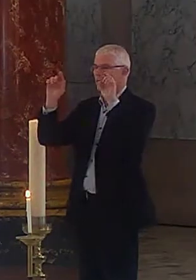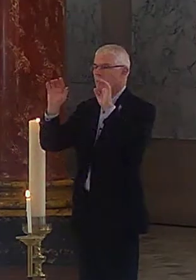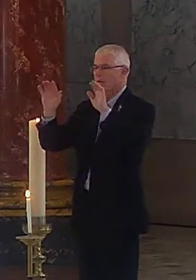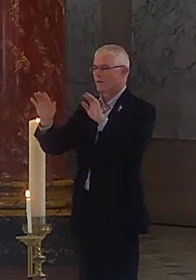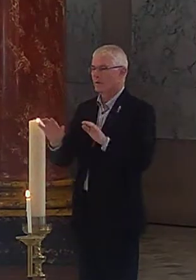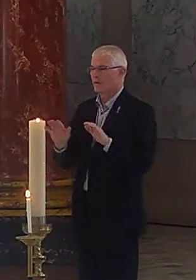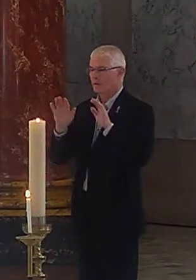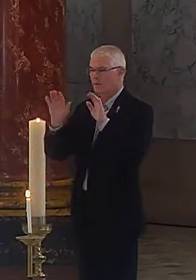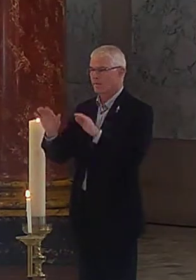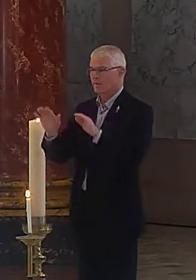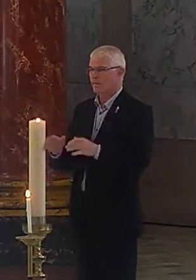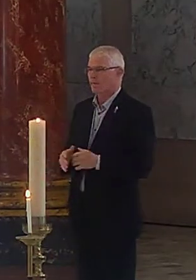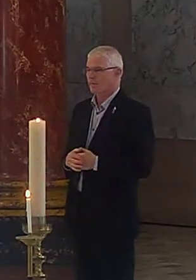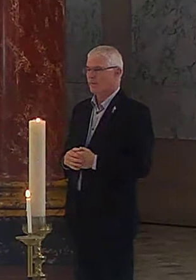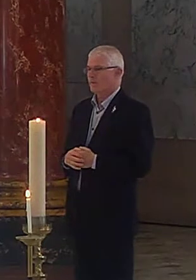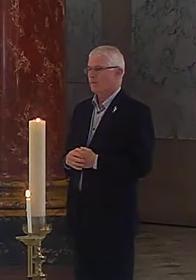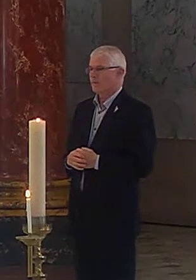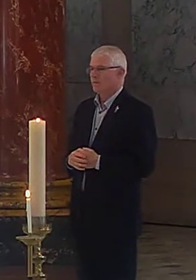mercy.